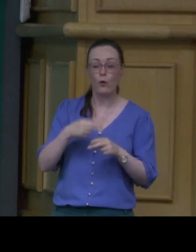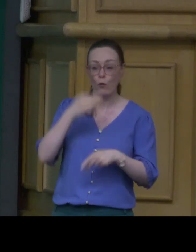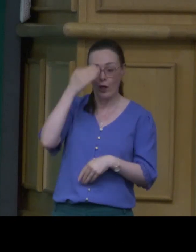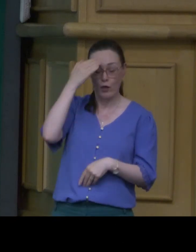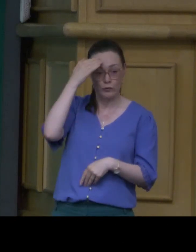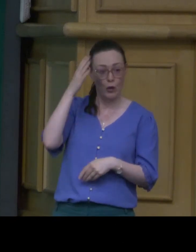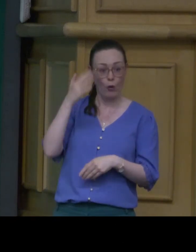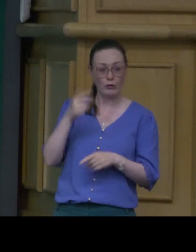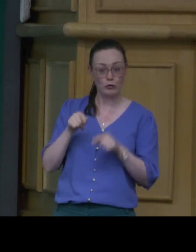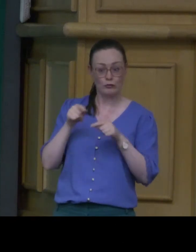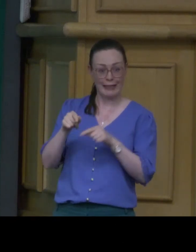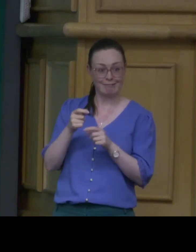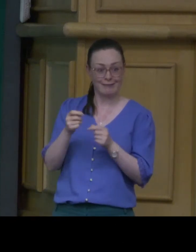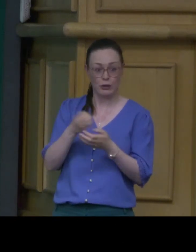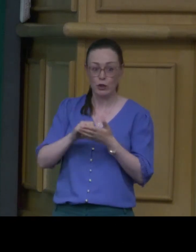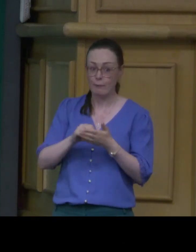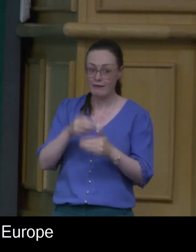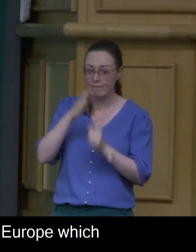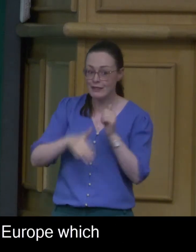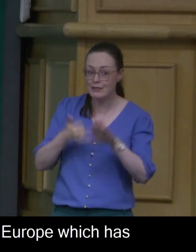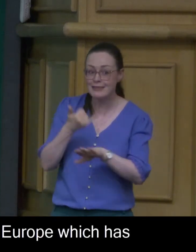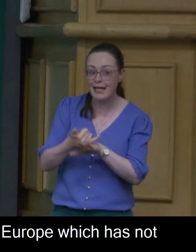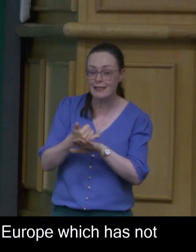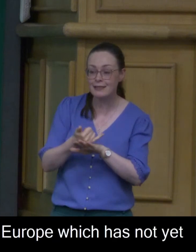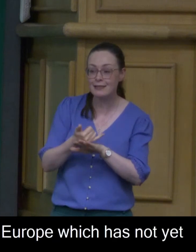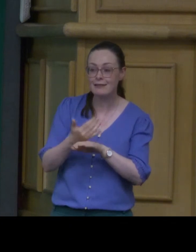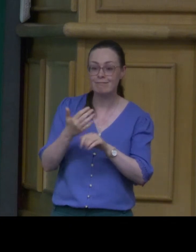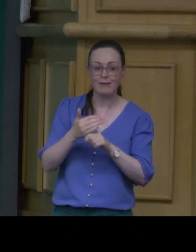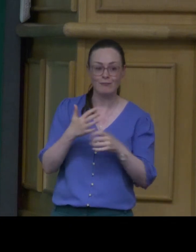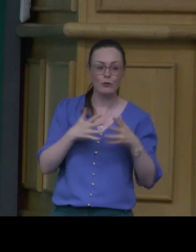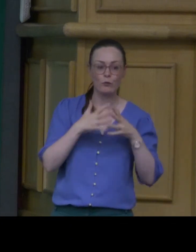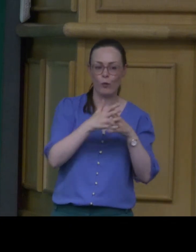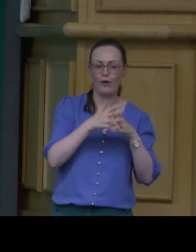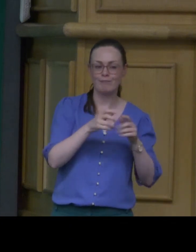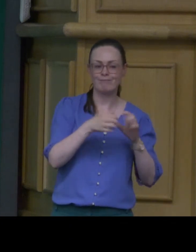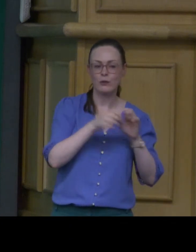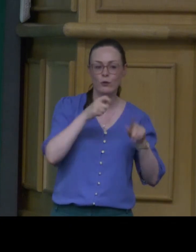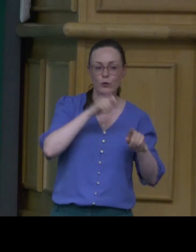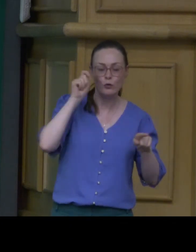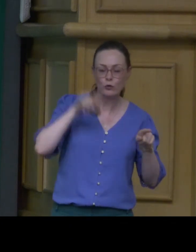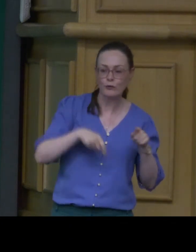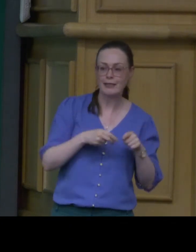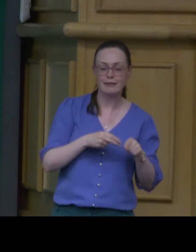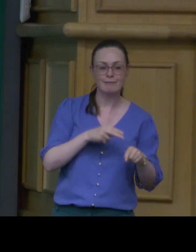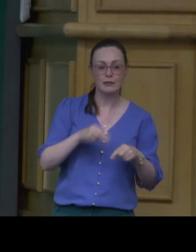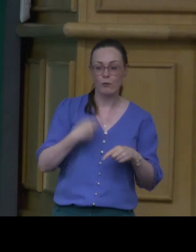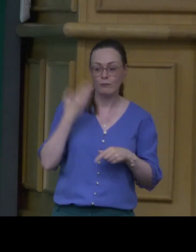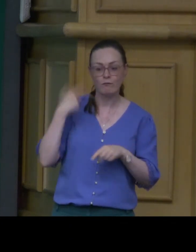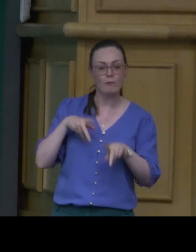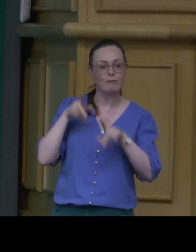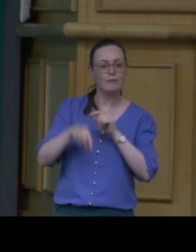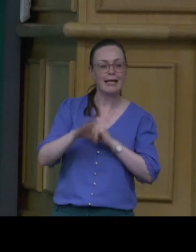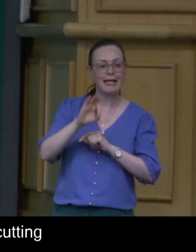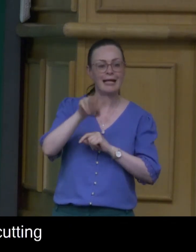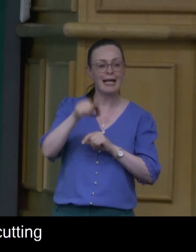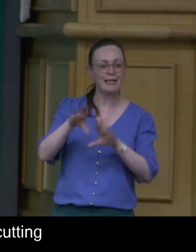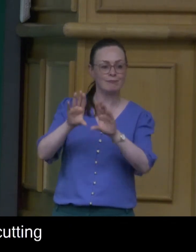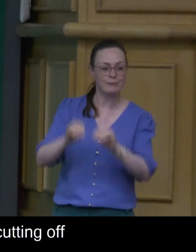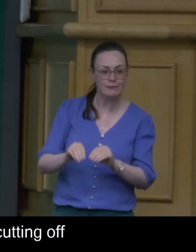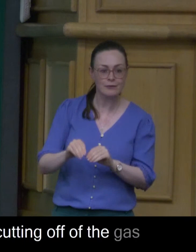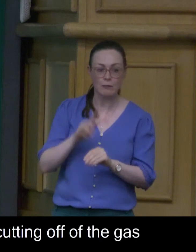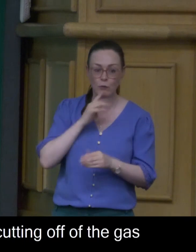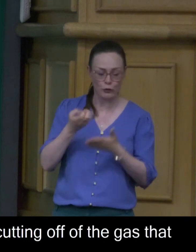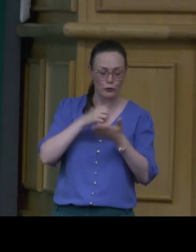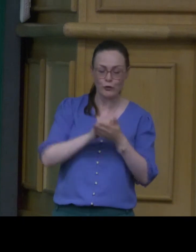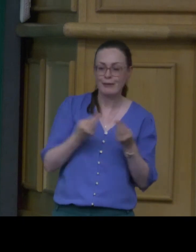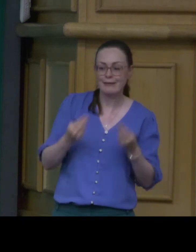existed to Europe, which has not yet passed in this war in the Ukraine from the cutting off of the gas that Europe had become